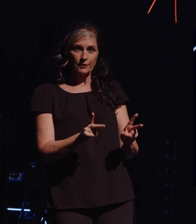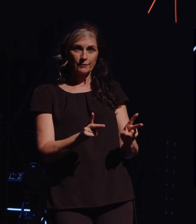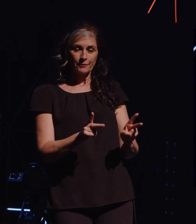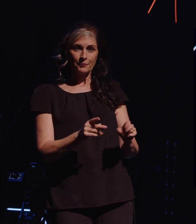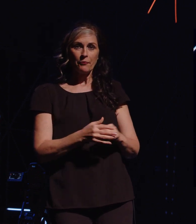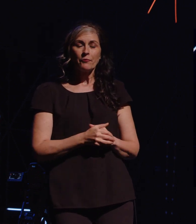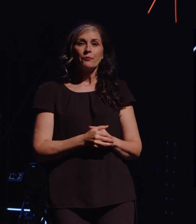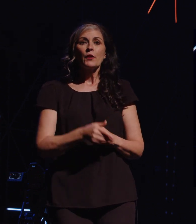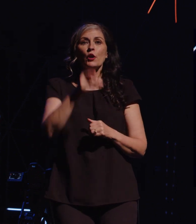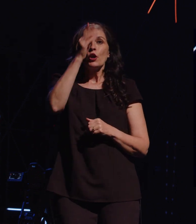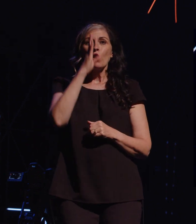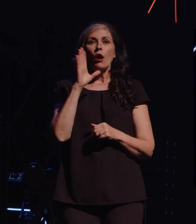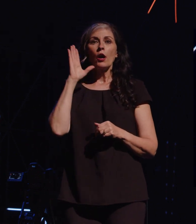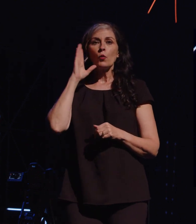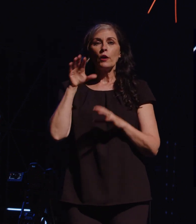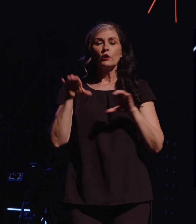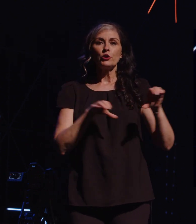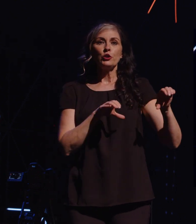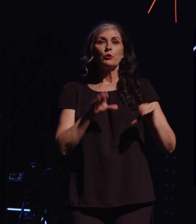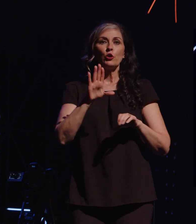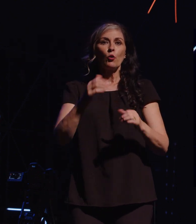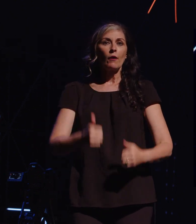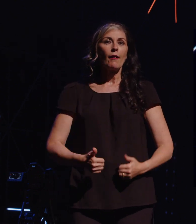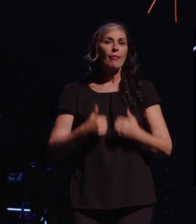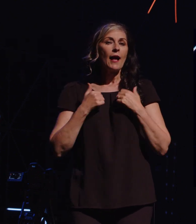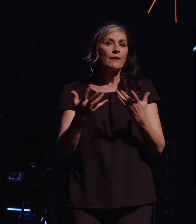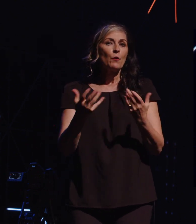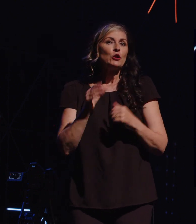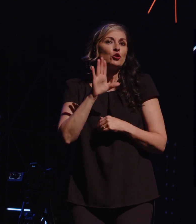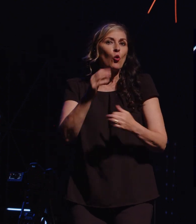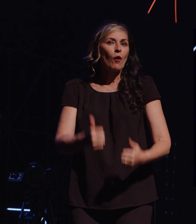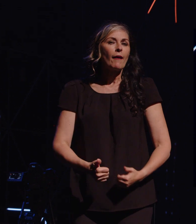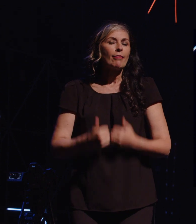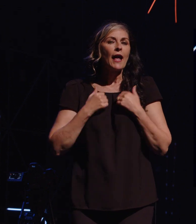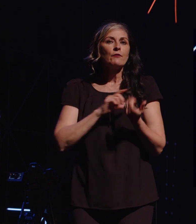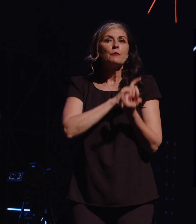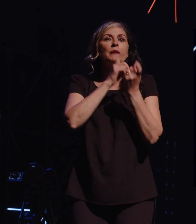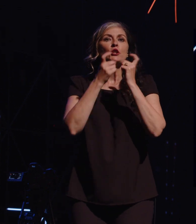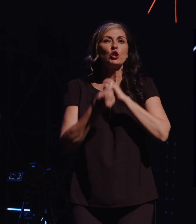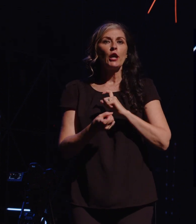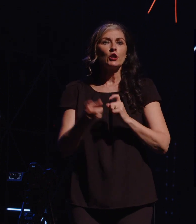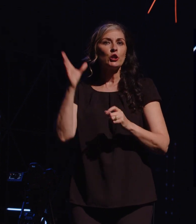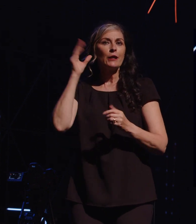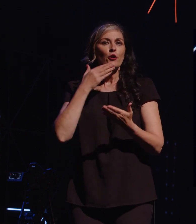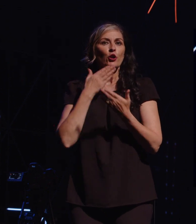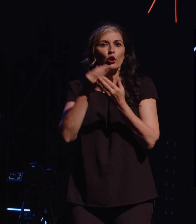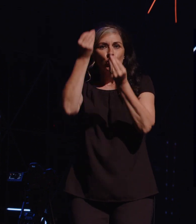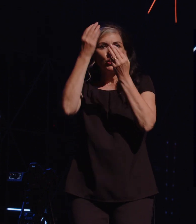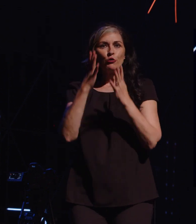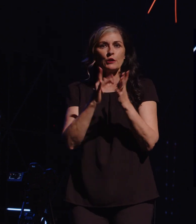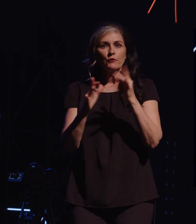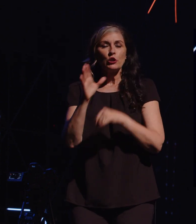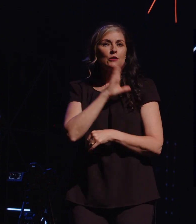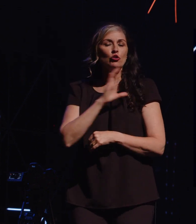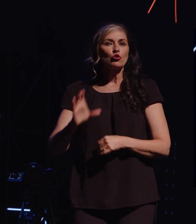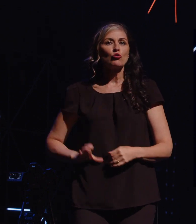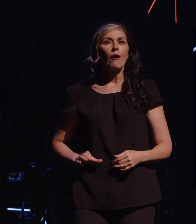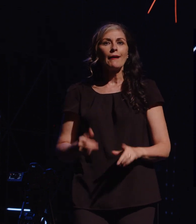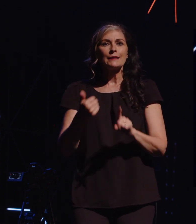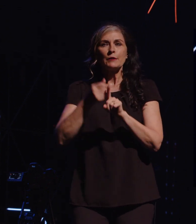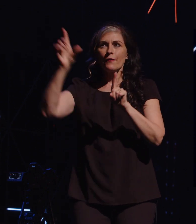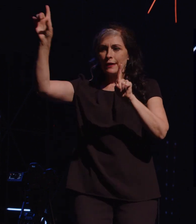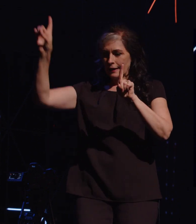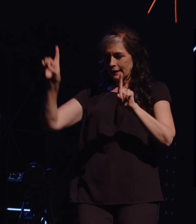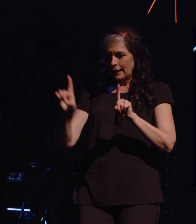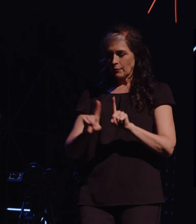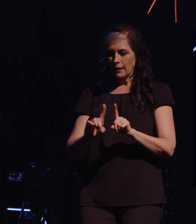life. He wants your life to be changed. He wants you to hear the good news of Jesus Christ and how he came to rescue you